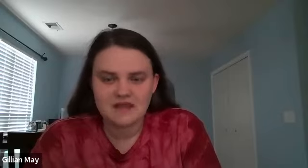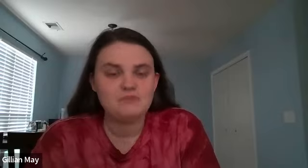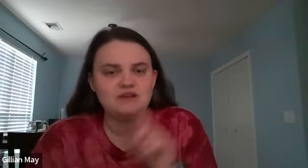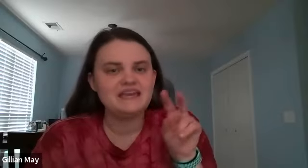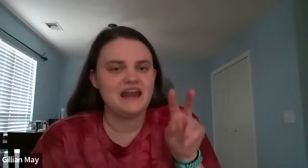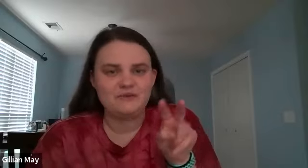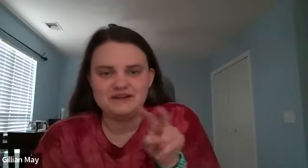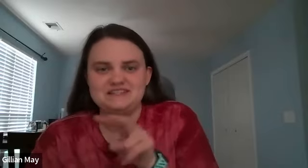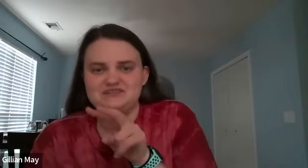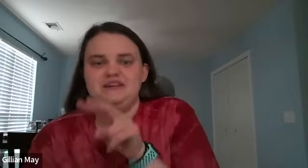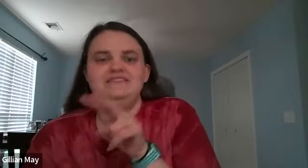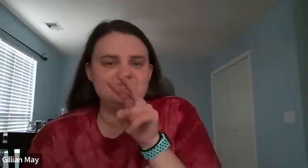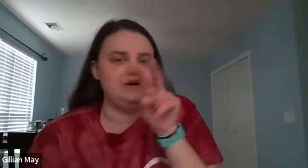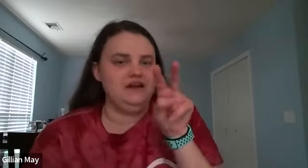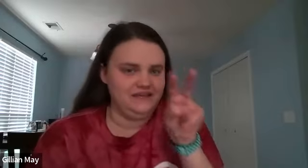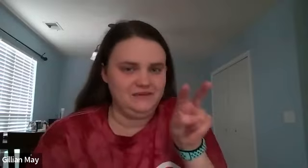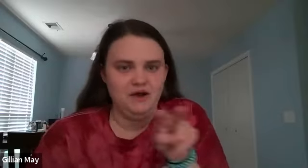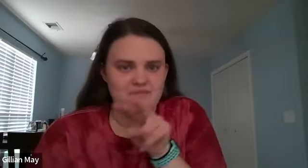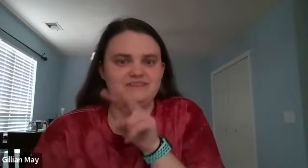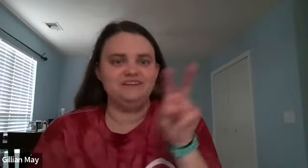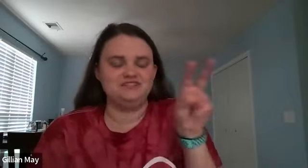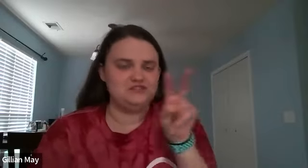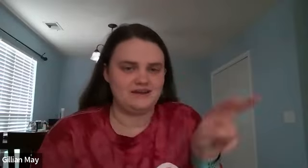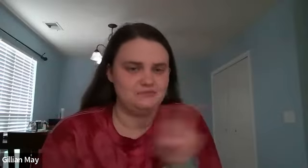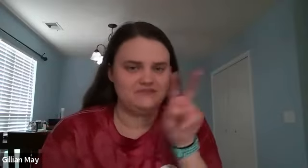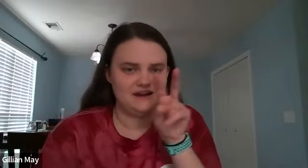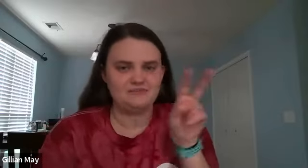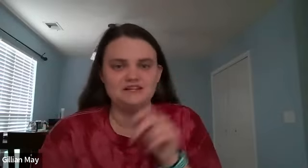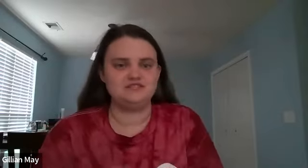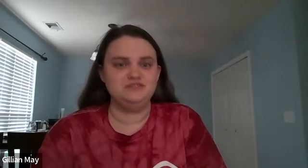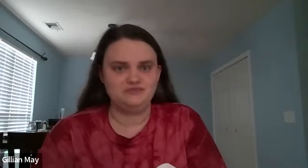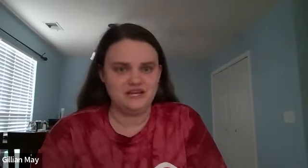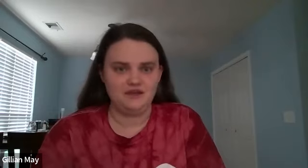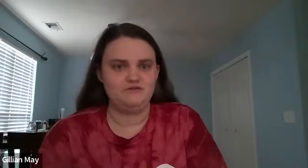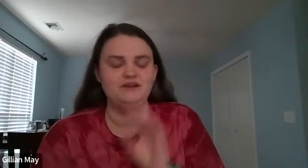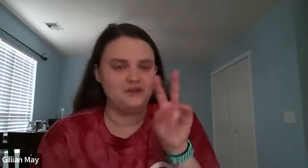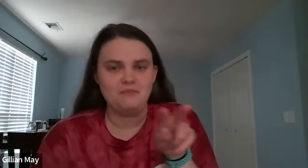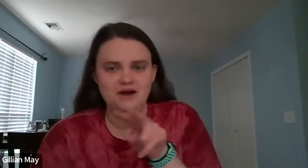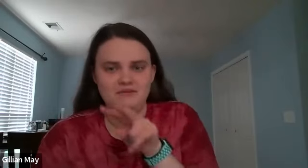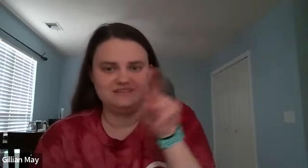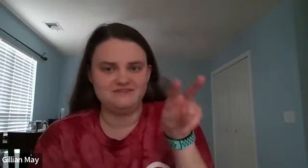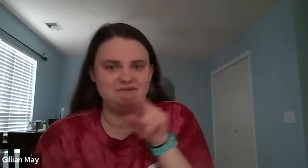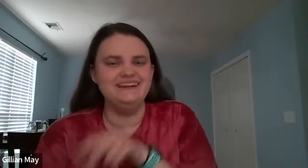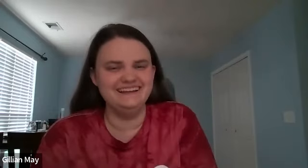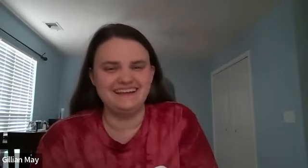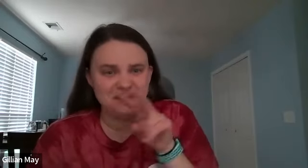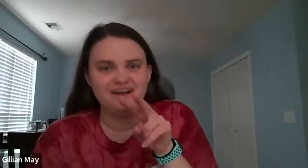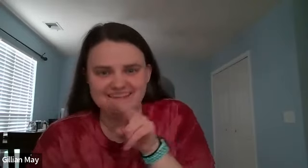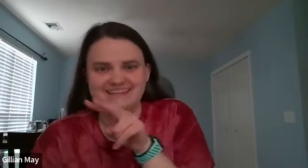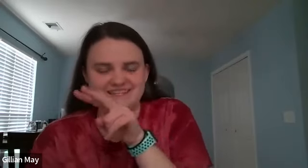I'm looking at everybody's screen. That's why I keep bobbing. I just thought I'd point that out. I'm not just shaking over here. No, I'm bobbing to everyone, like nodding. Yes, that's